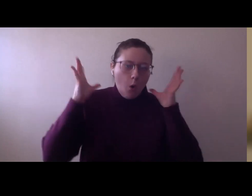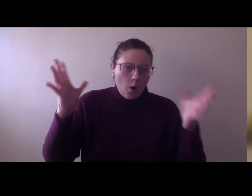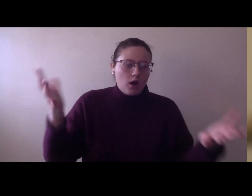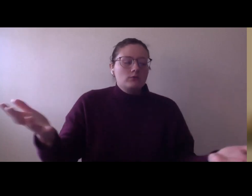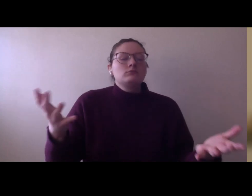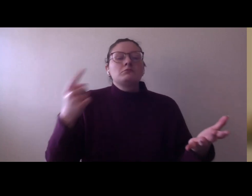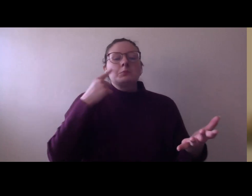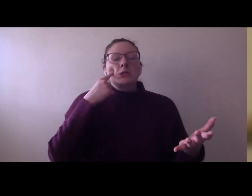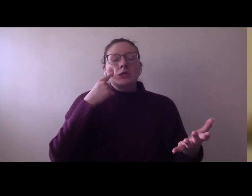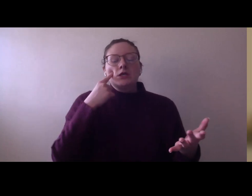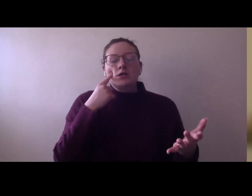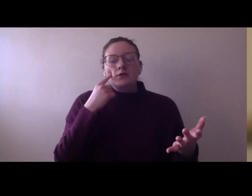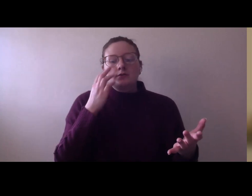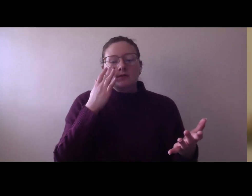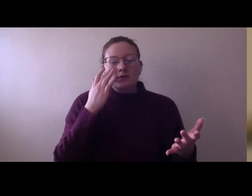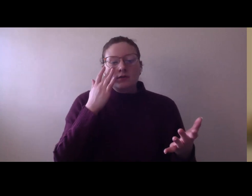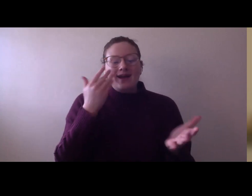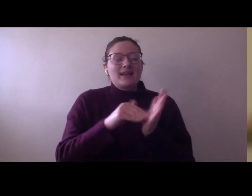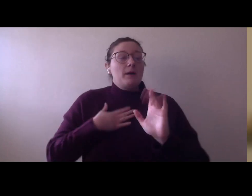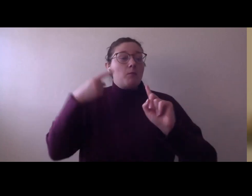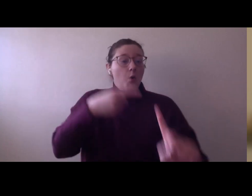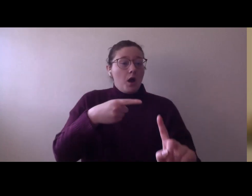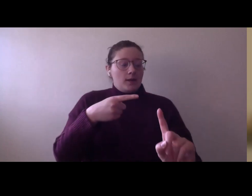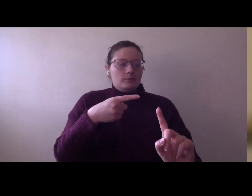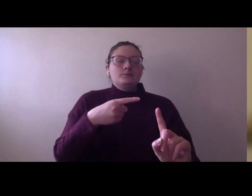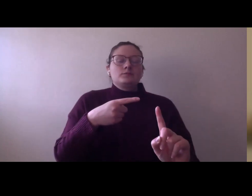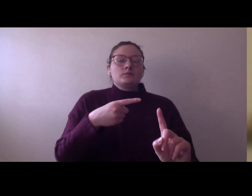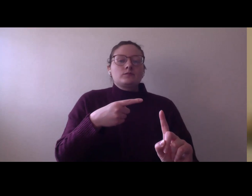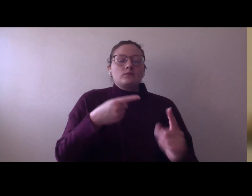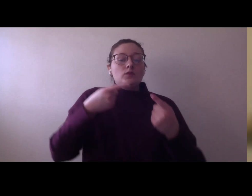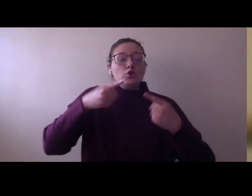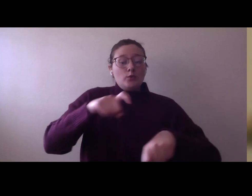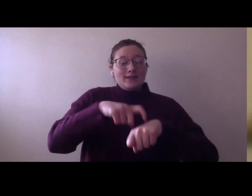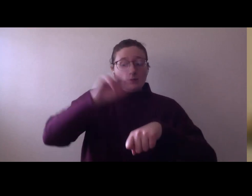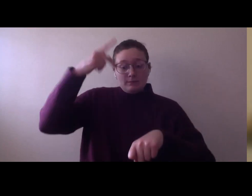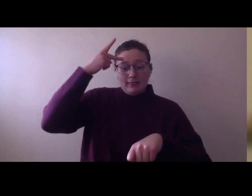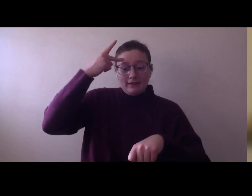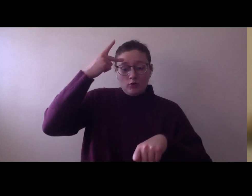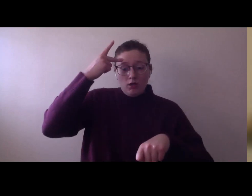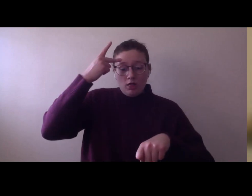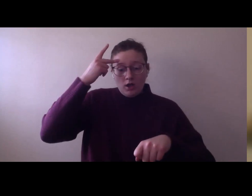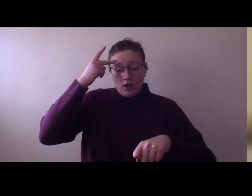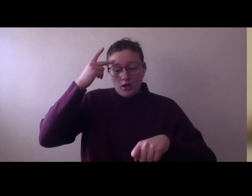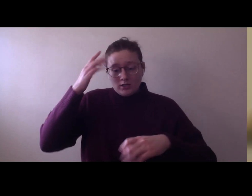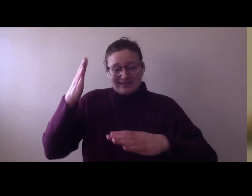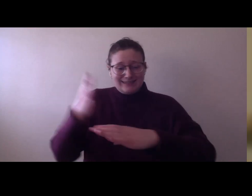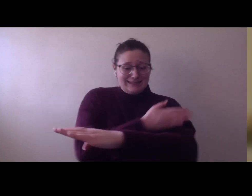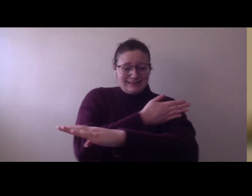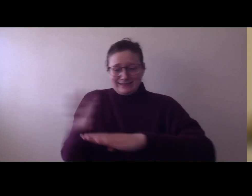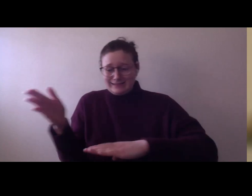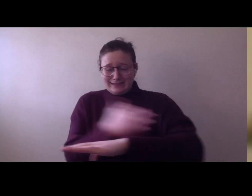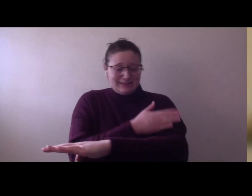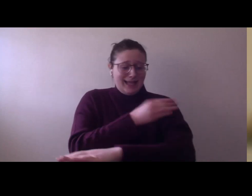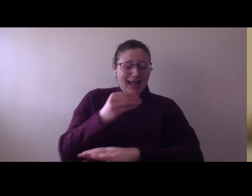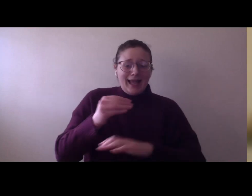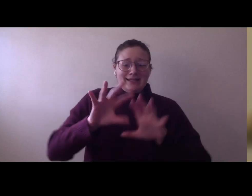think that again, the point I'm trying to make is, especially at times of political polarization and geopolitical international